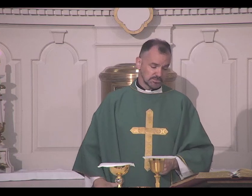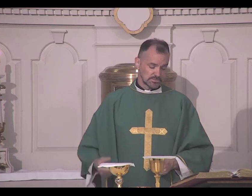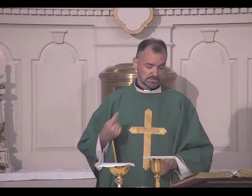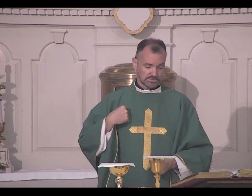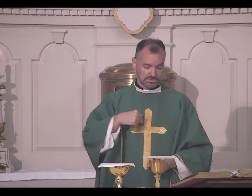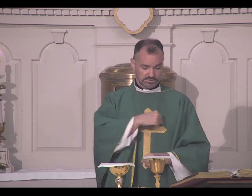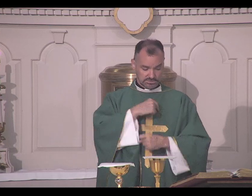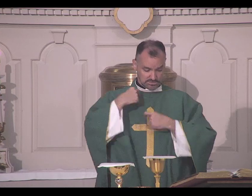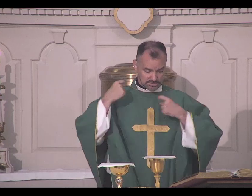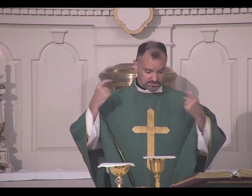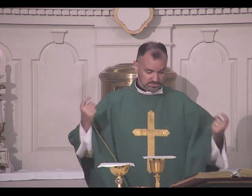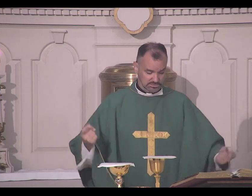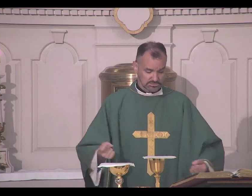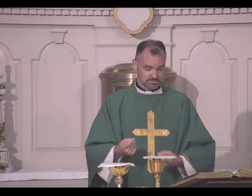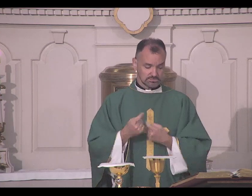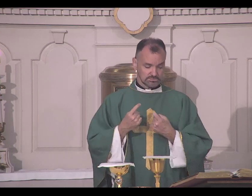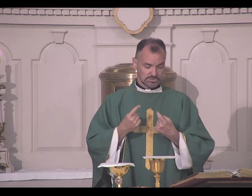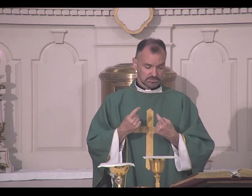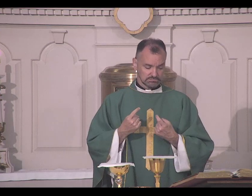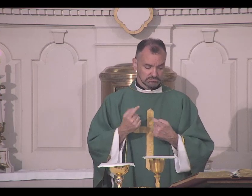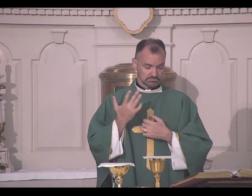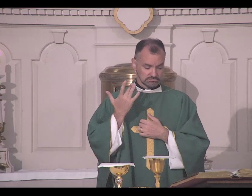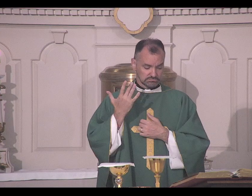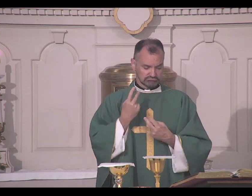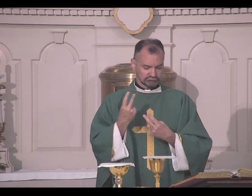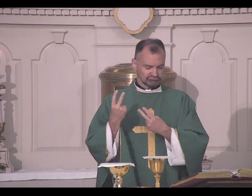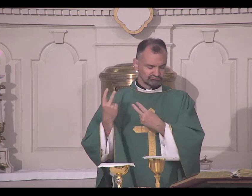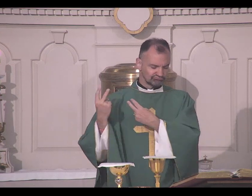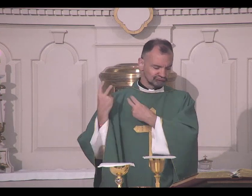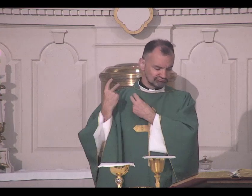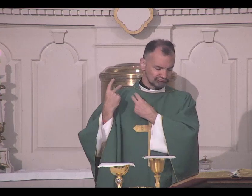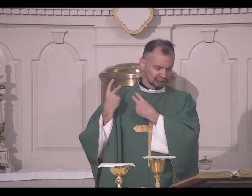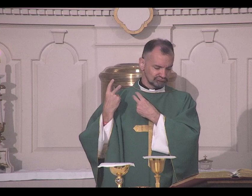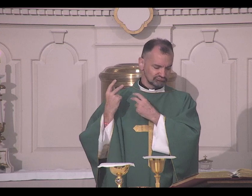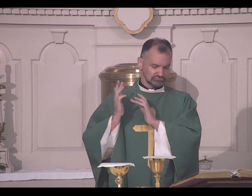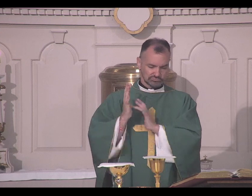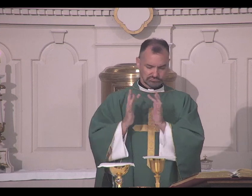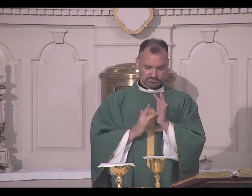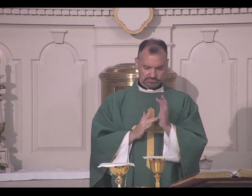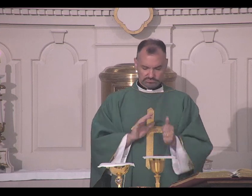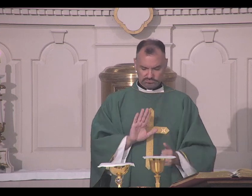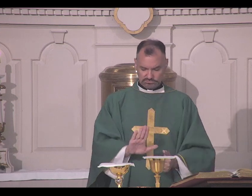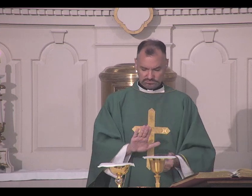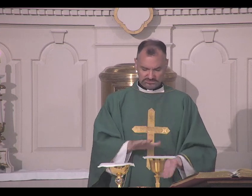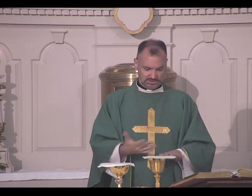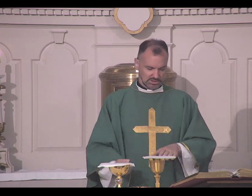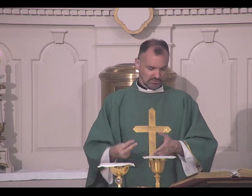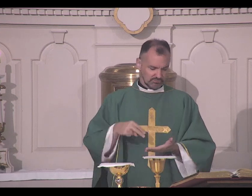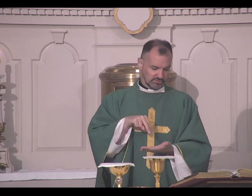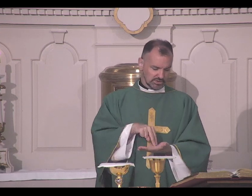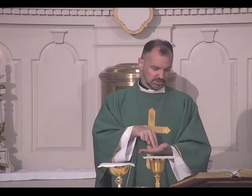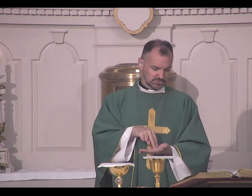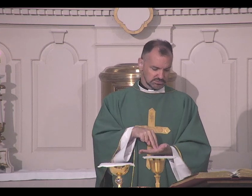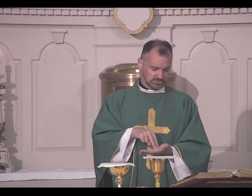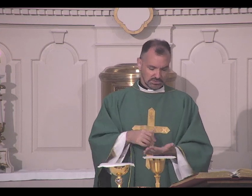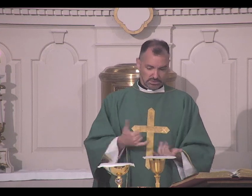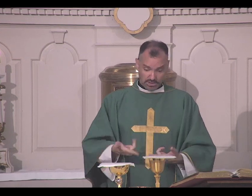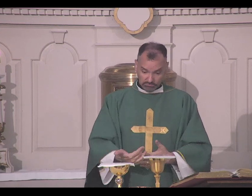Therefore, as we celebrate the memorial of his death and resurrection, we offer you, Lord, the bread of life and the chalice of salvation,